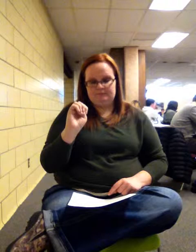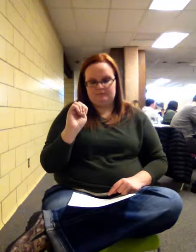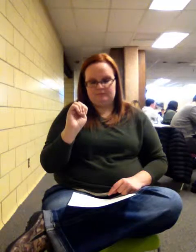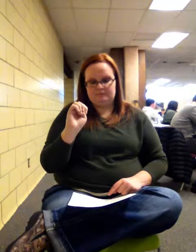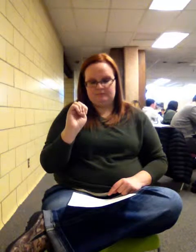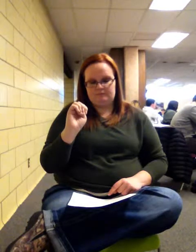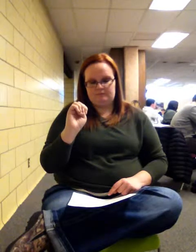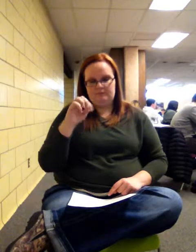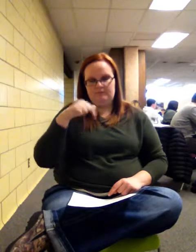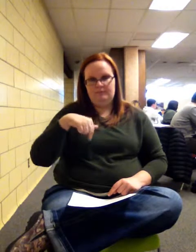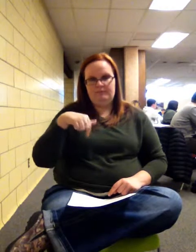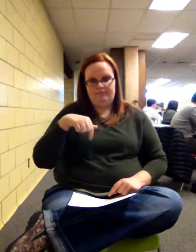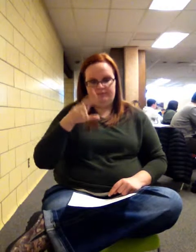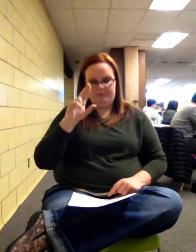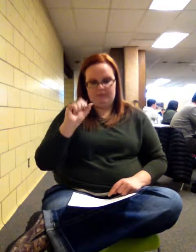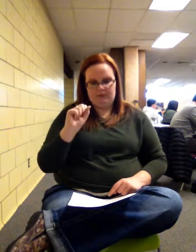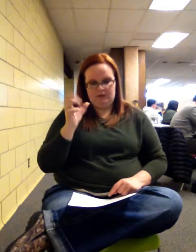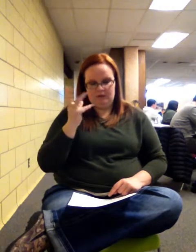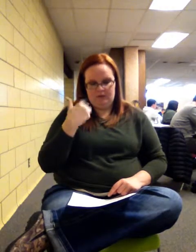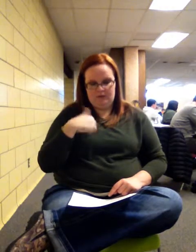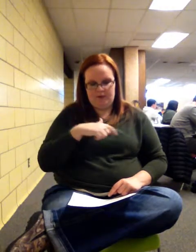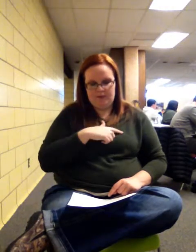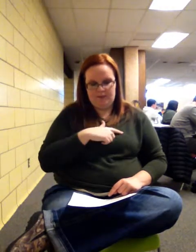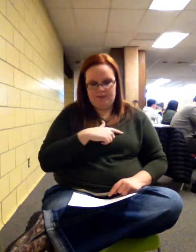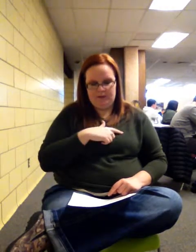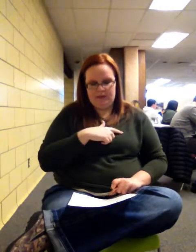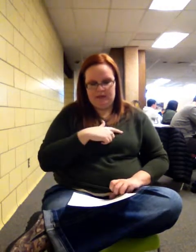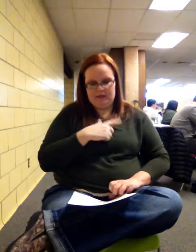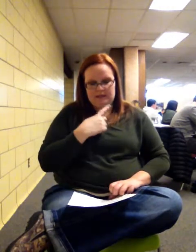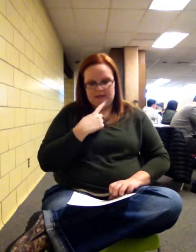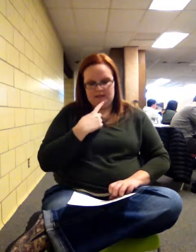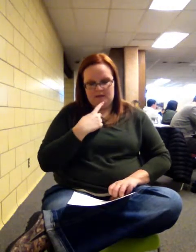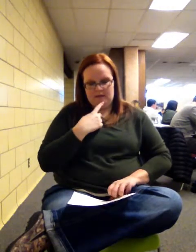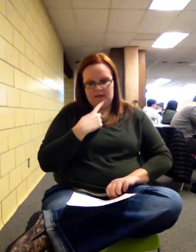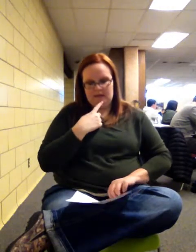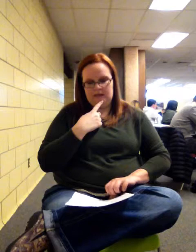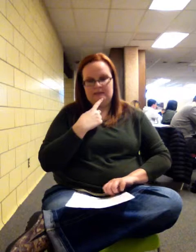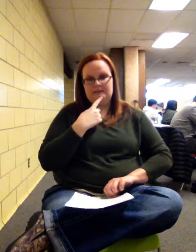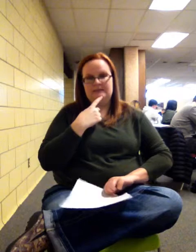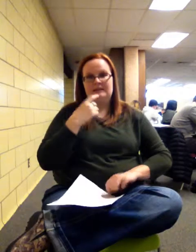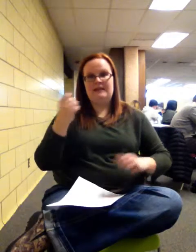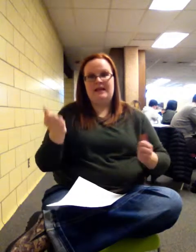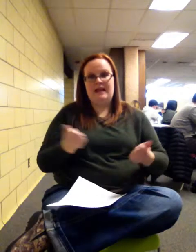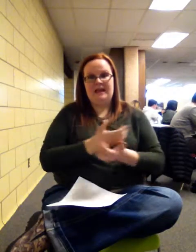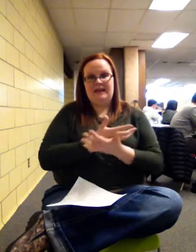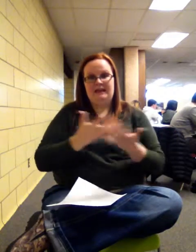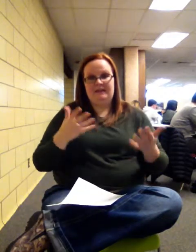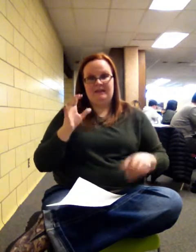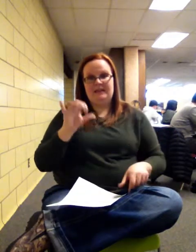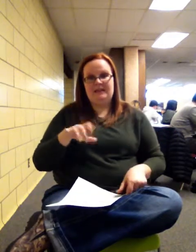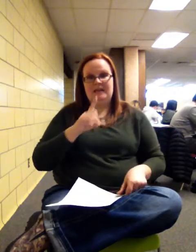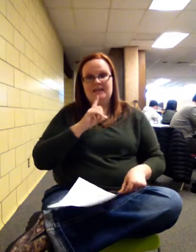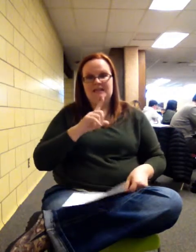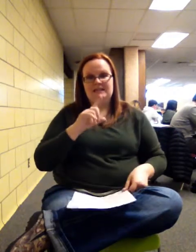in the United States, what we deem is anything that is issued by the U.S.